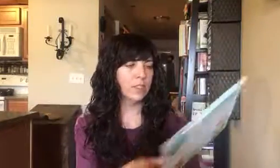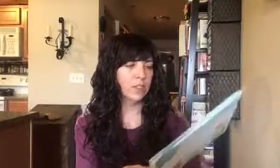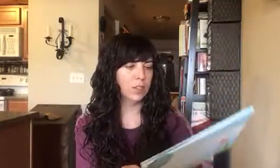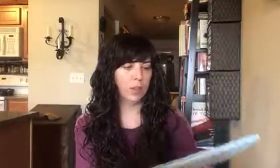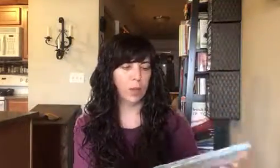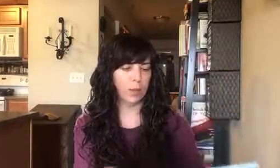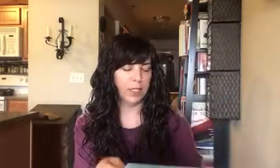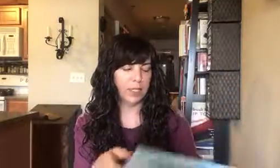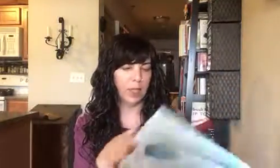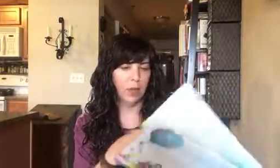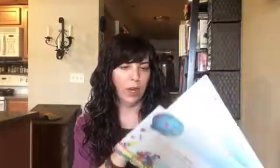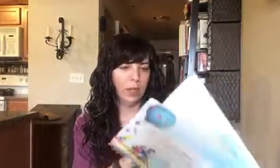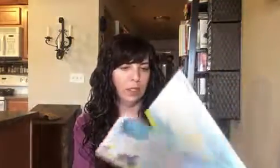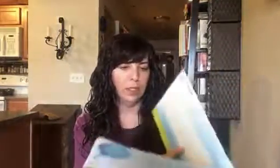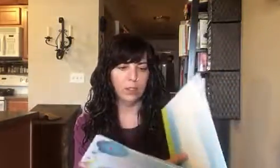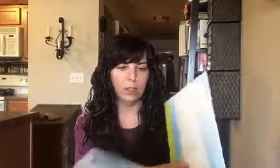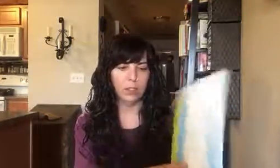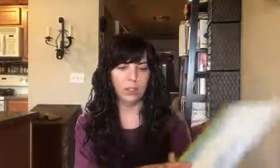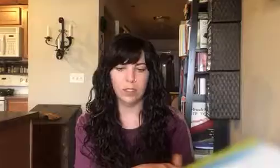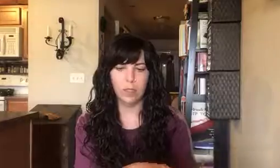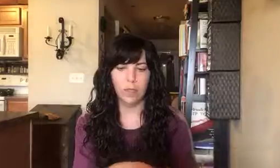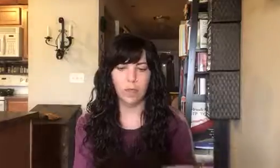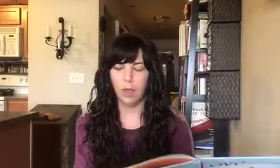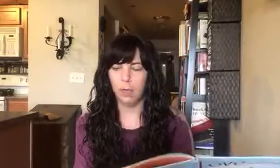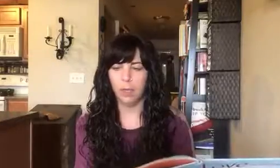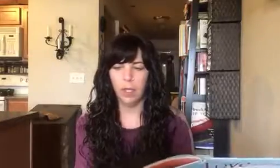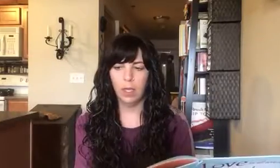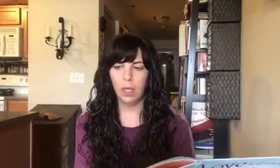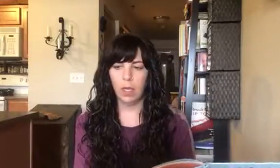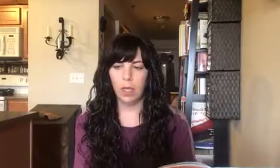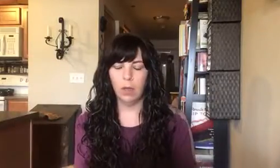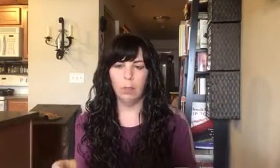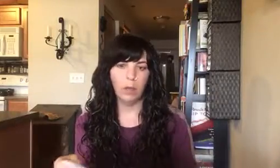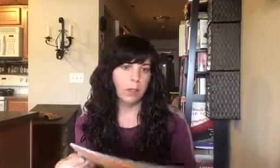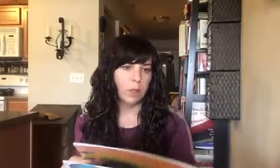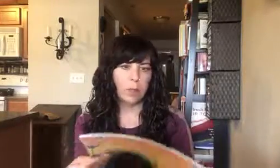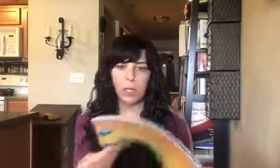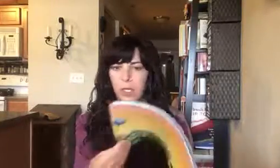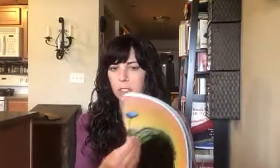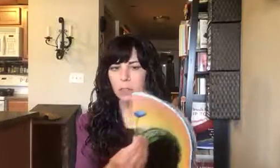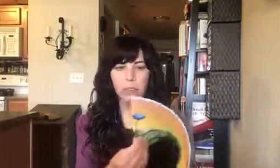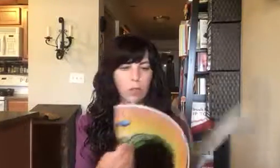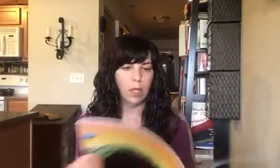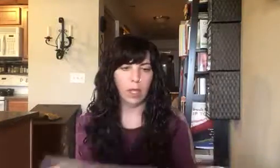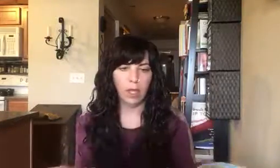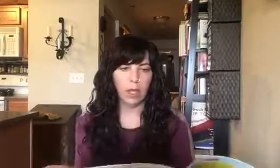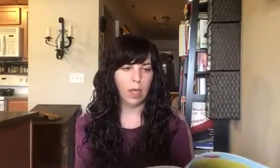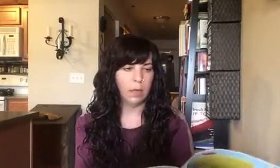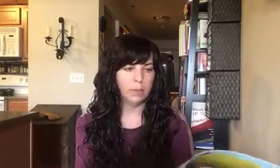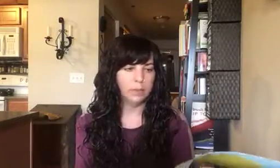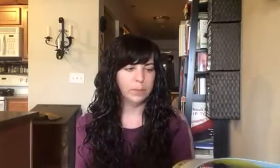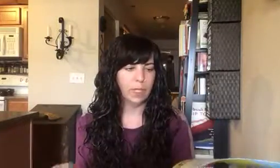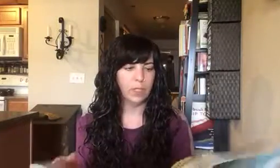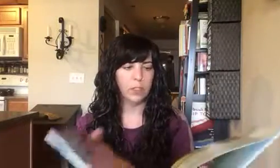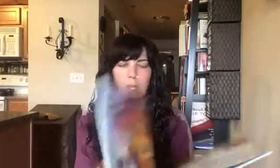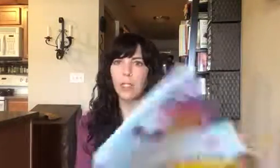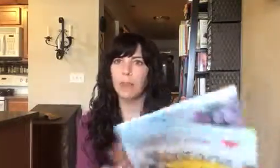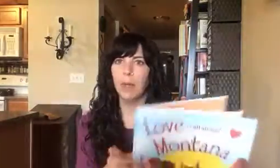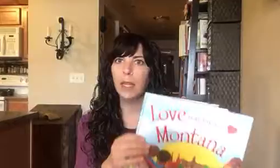It's just a great book. It's got great illustrations of Bozeman, Billings, Missoula, and it just talks about